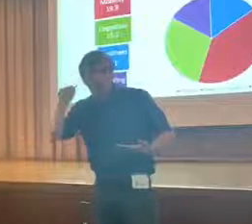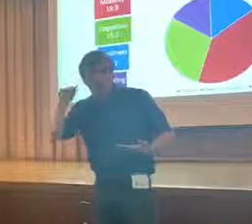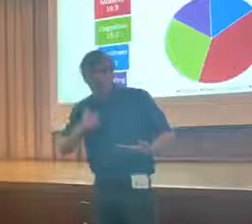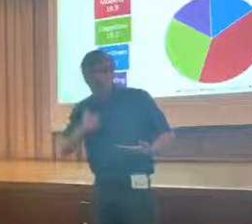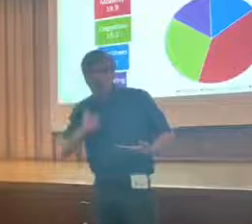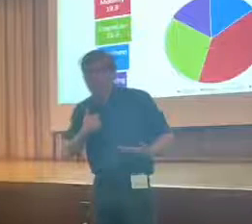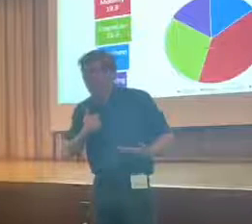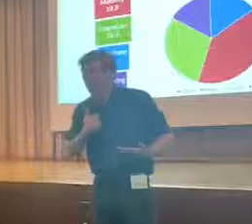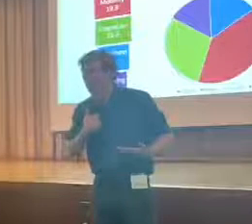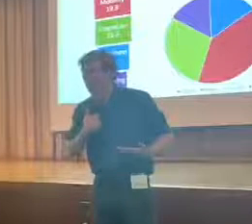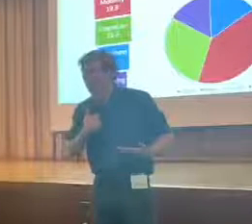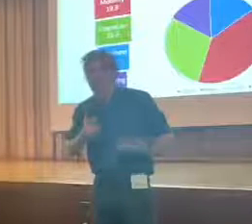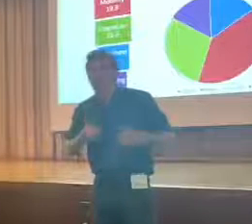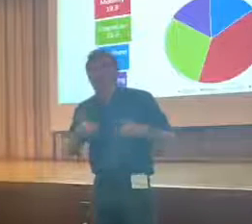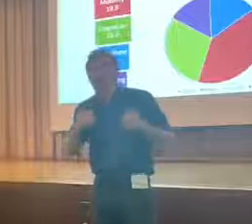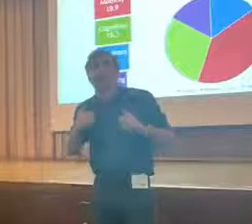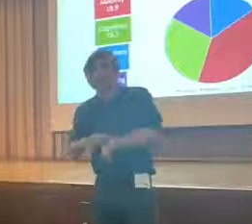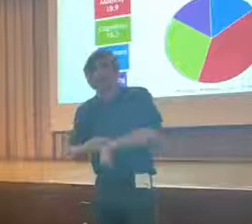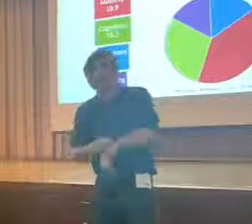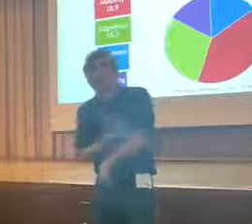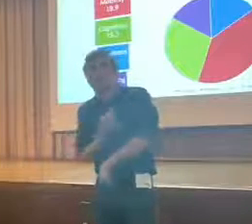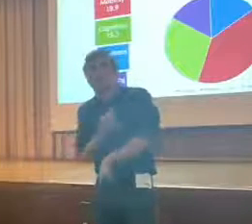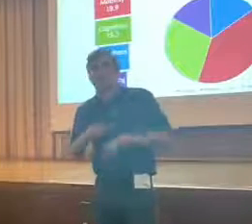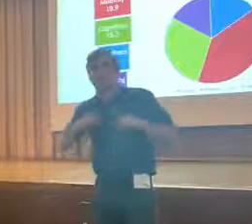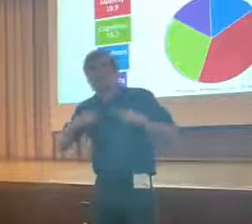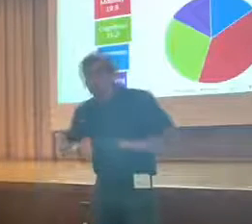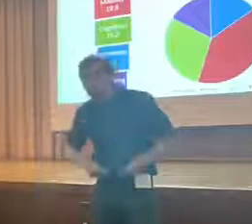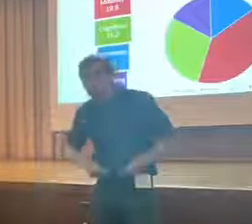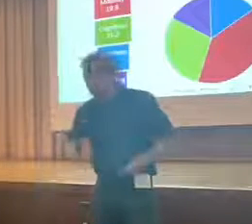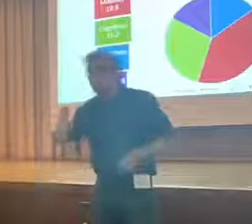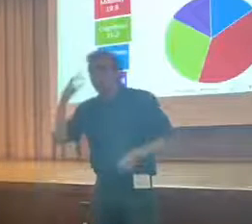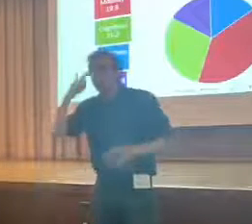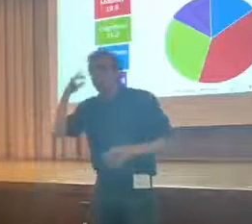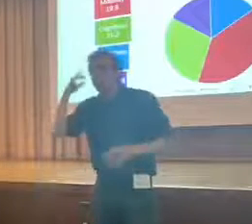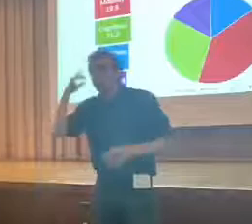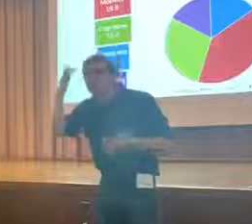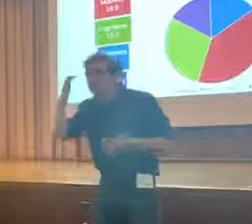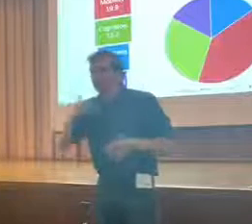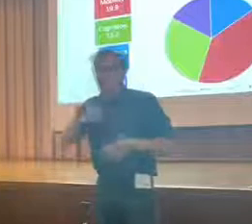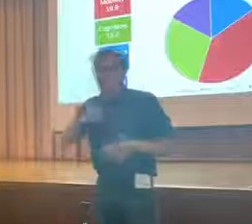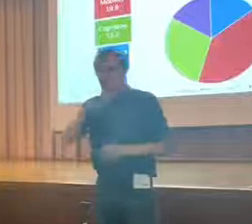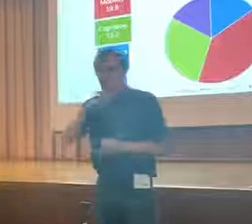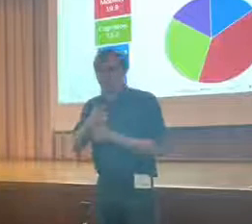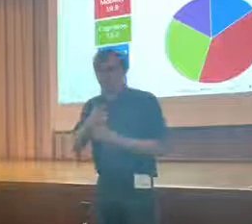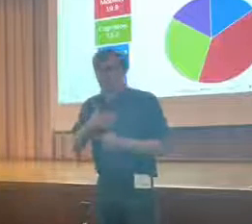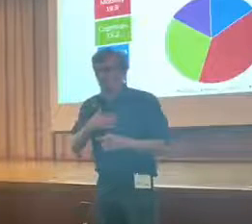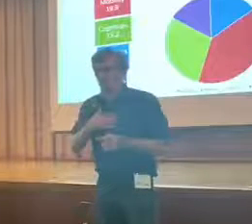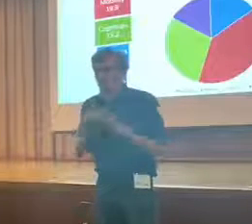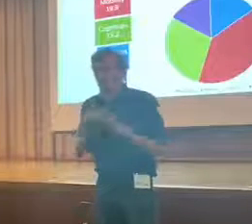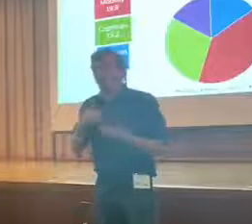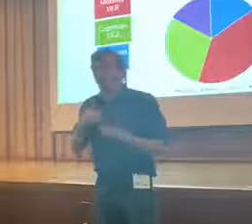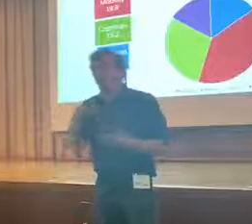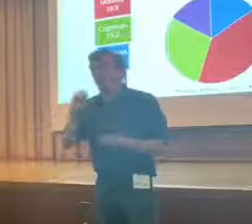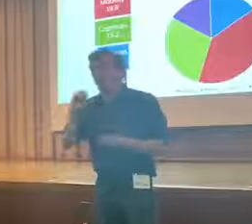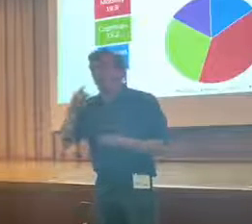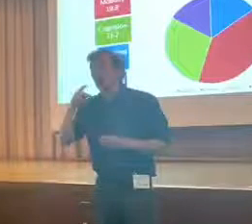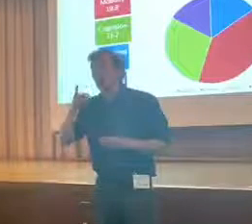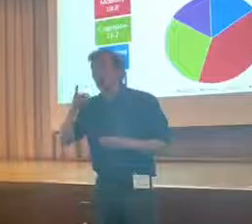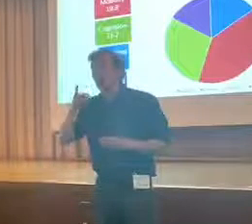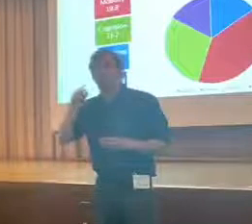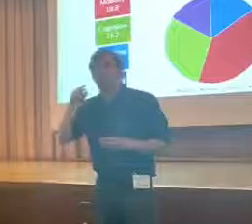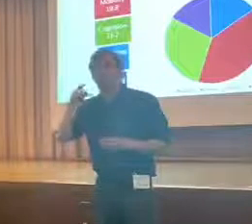is lifelong depression and mental illness. I have sisters in my family who live with epilepsy. It can